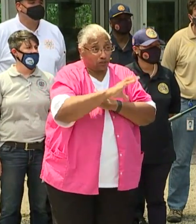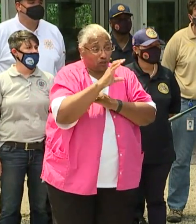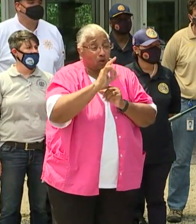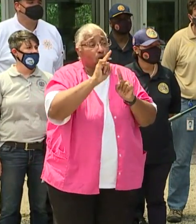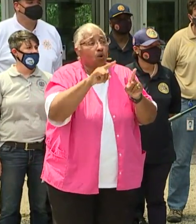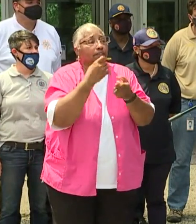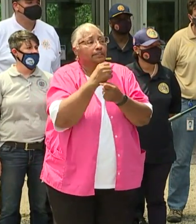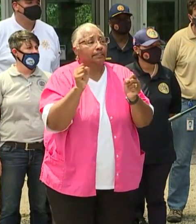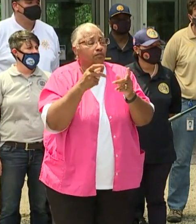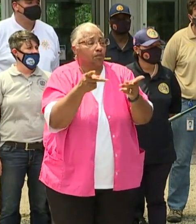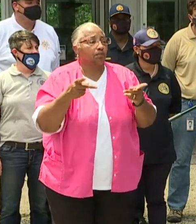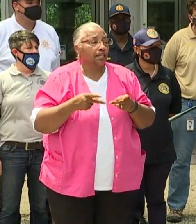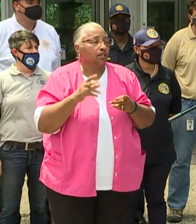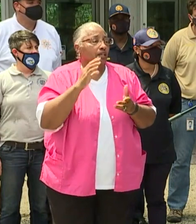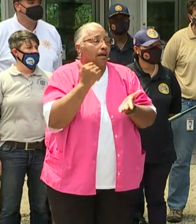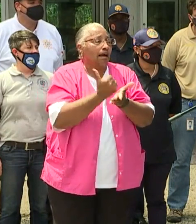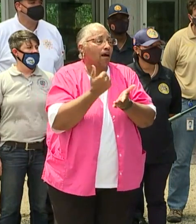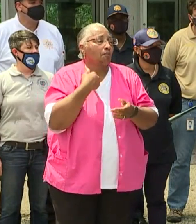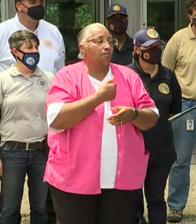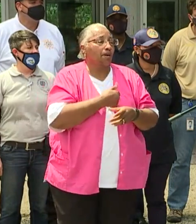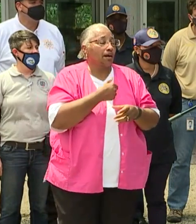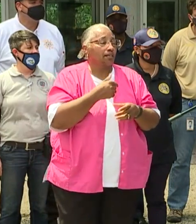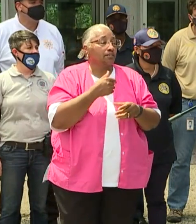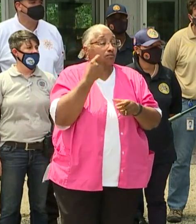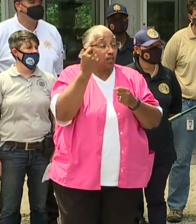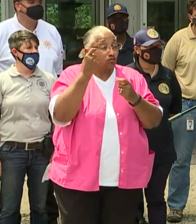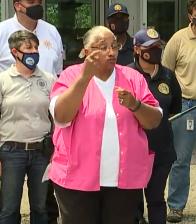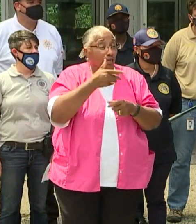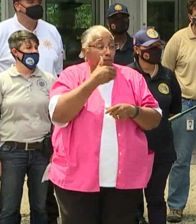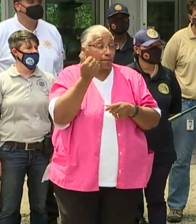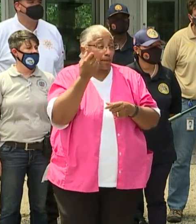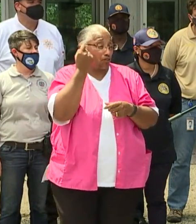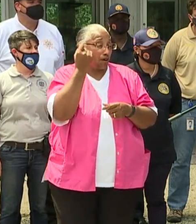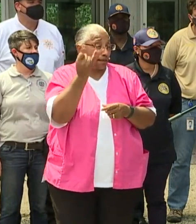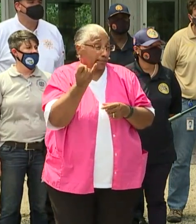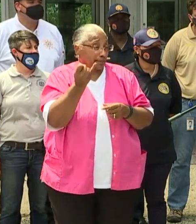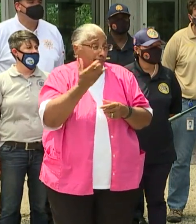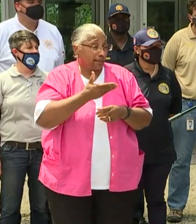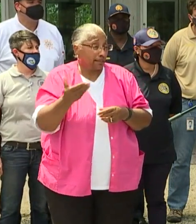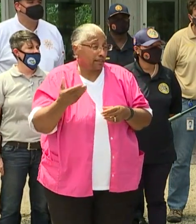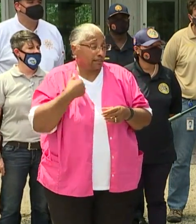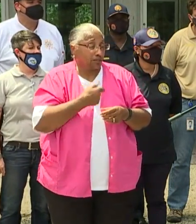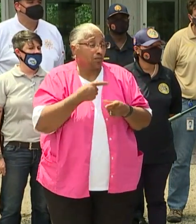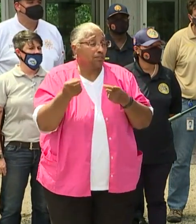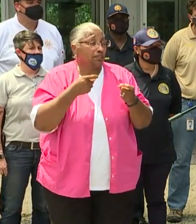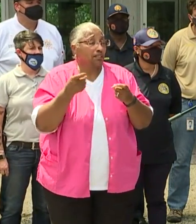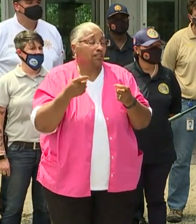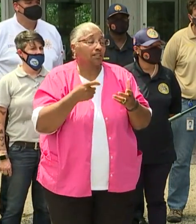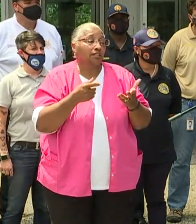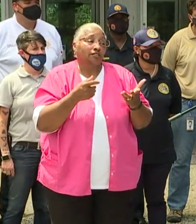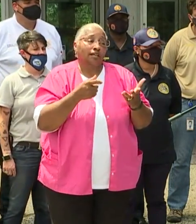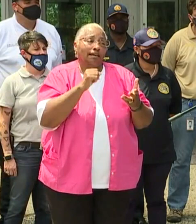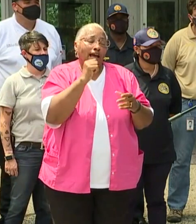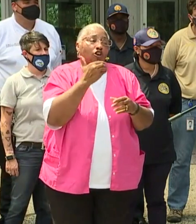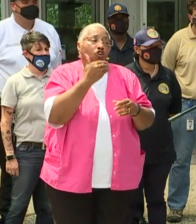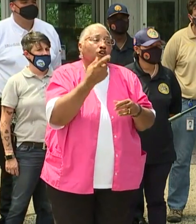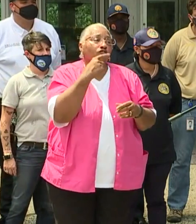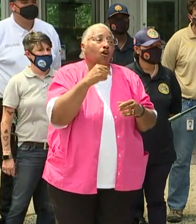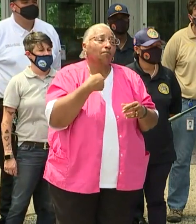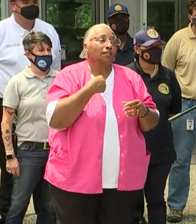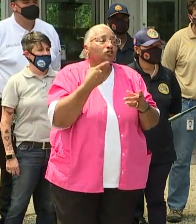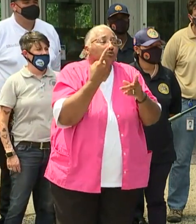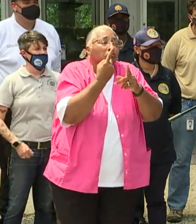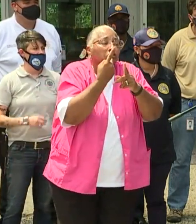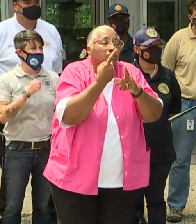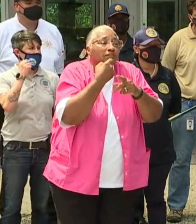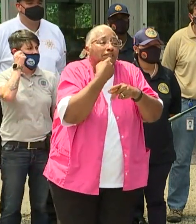to go. They will help us get a better idea of what we're dealing with, and it would be premature for me to speculate at this time when power will